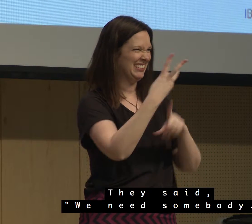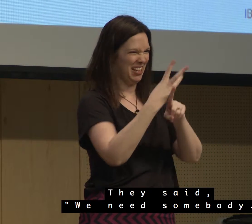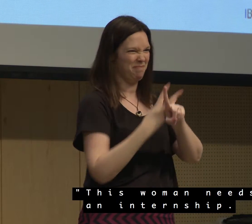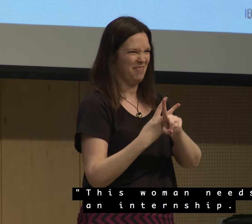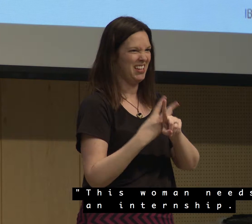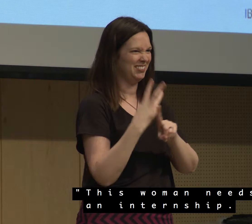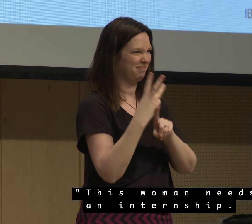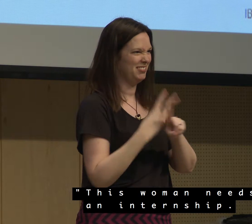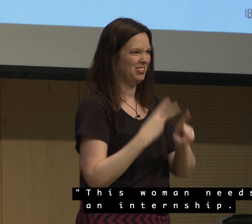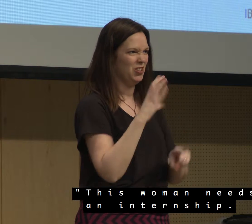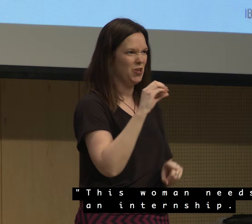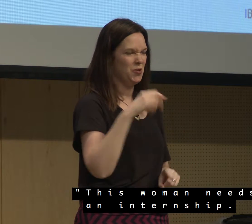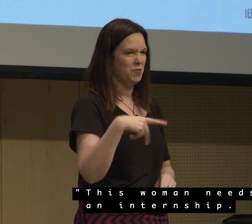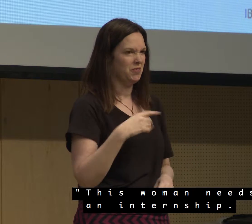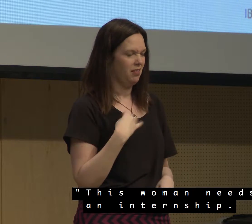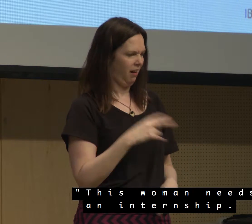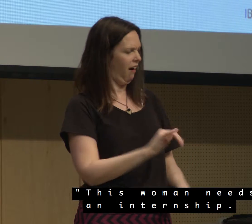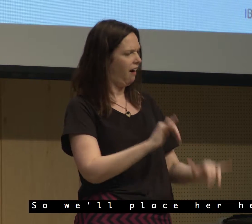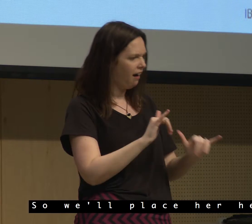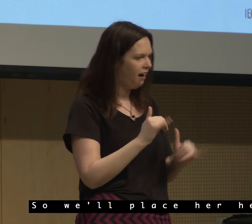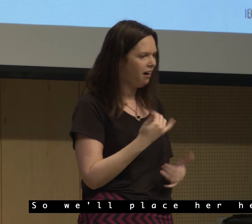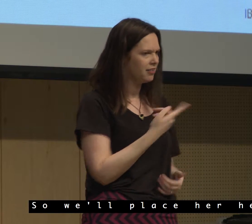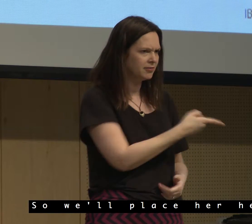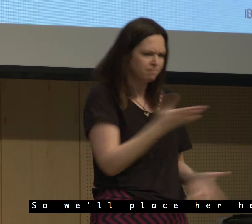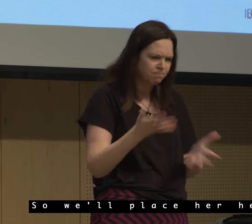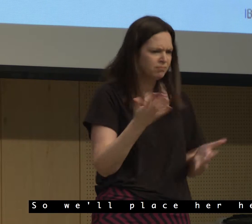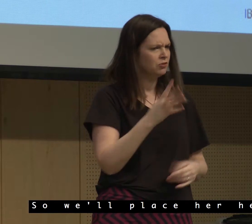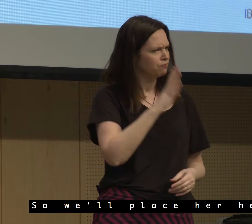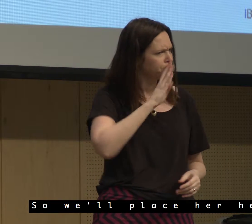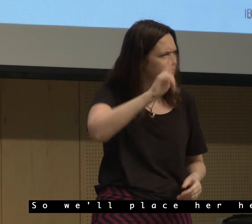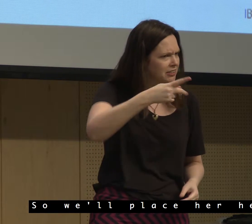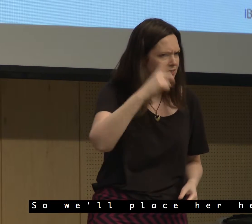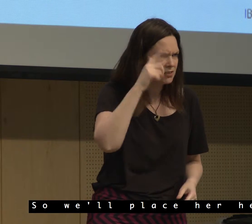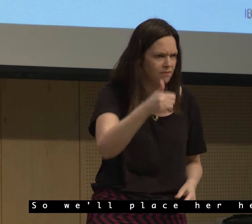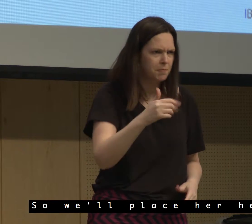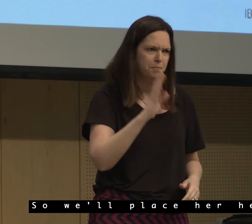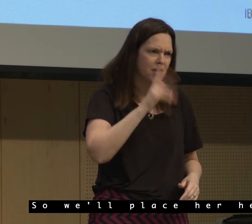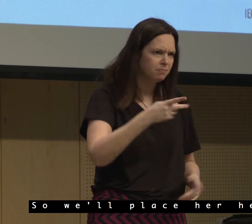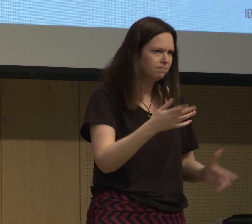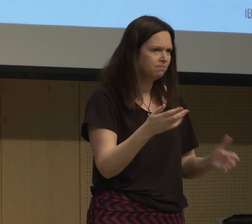somebody. This woman needs an internship, so we'll place her here."